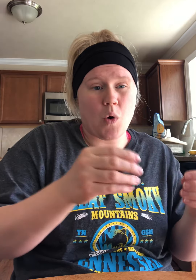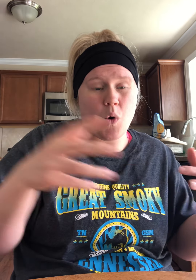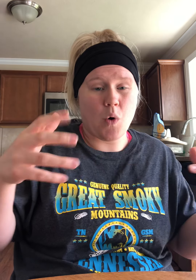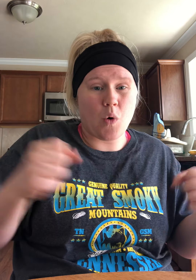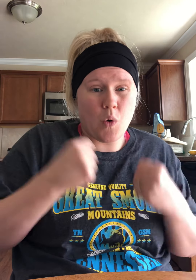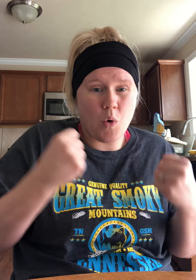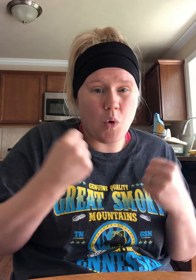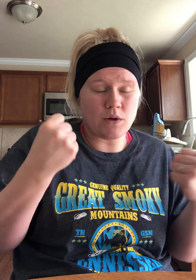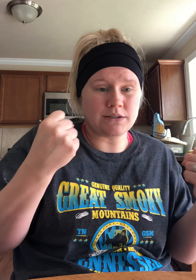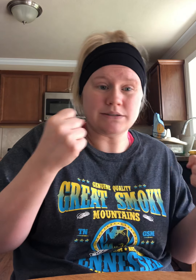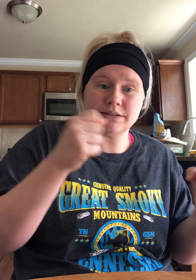fresh water.